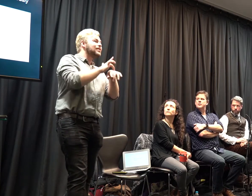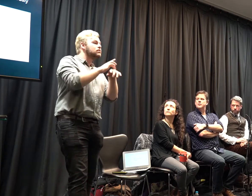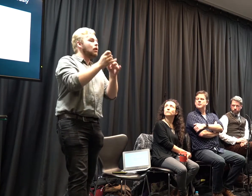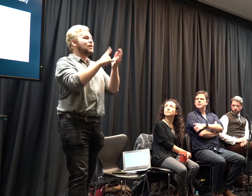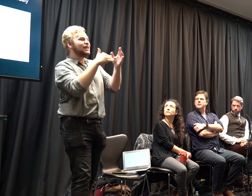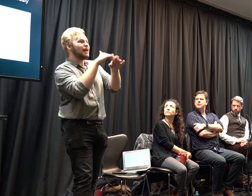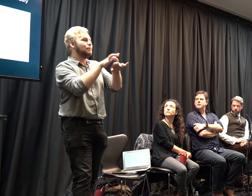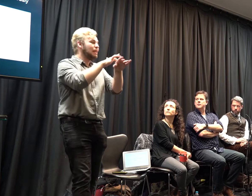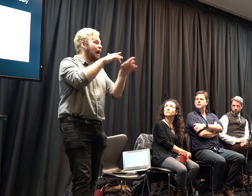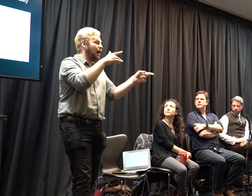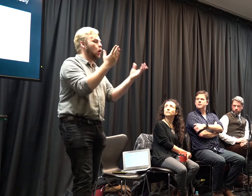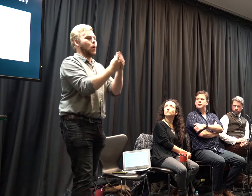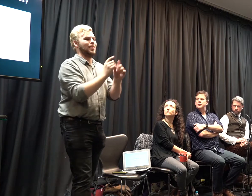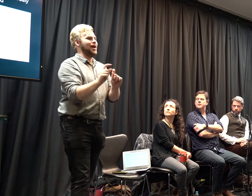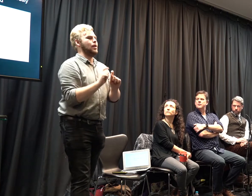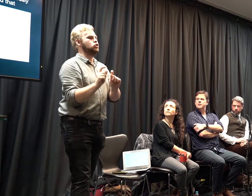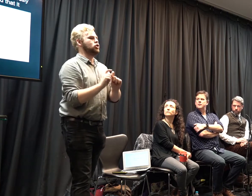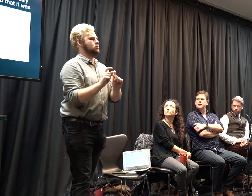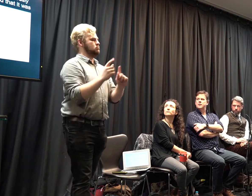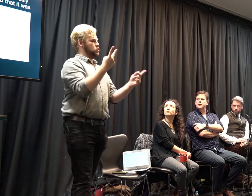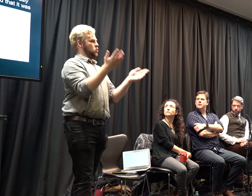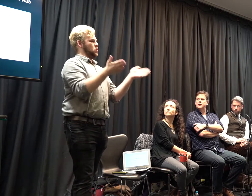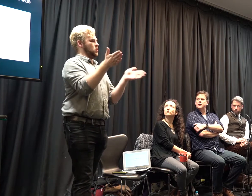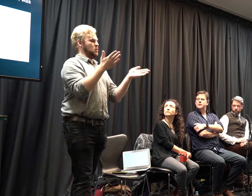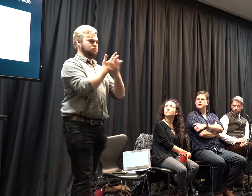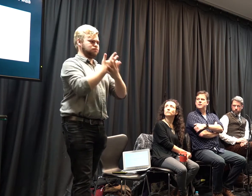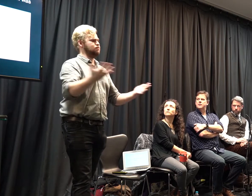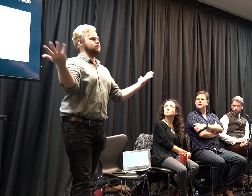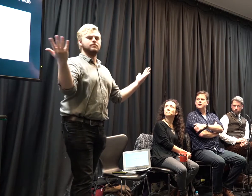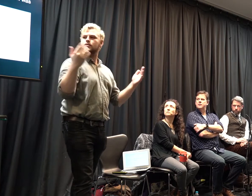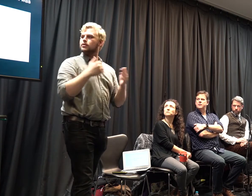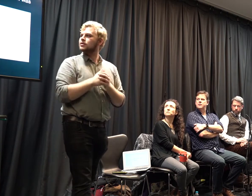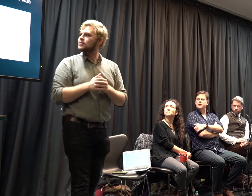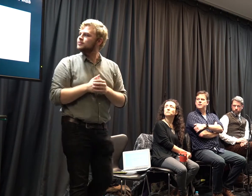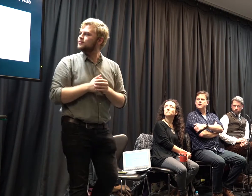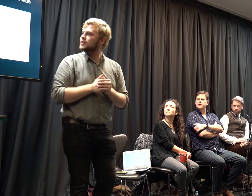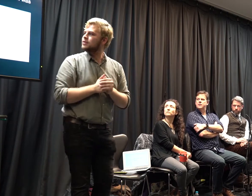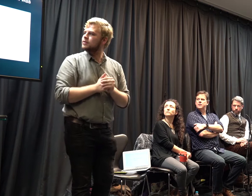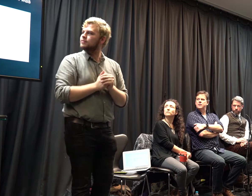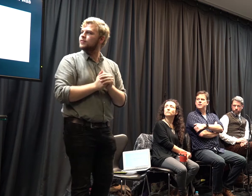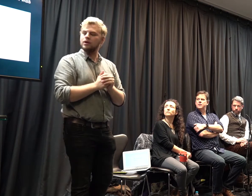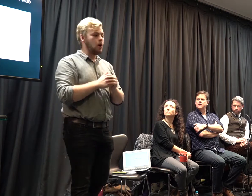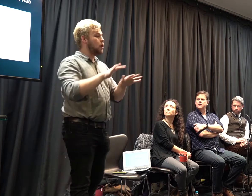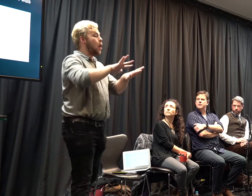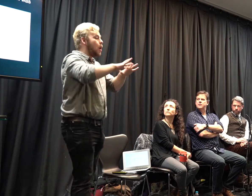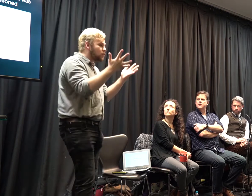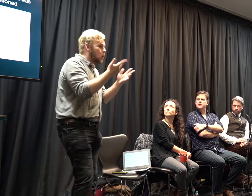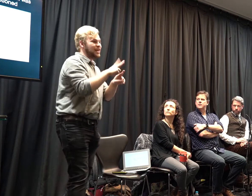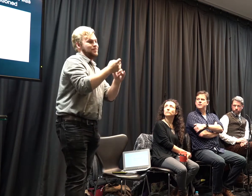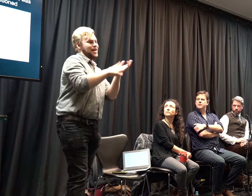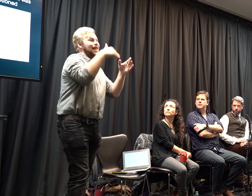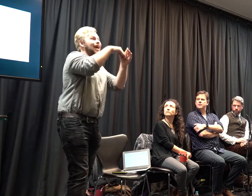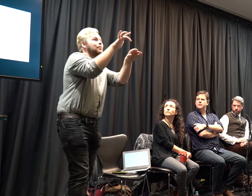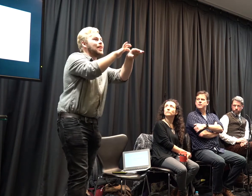But I noted that it was normally BSL or integrated theatre with captioned performances.